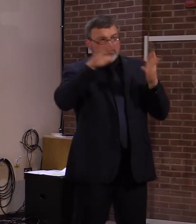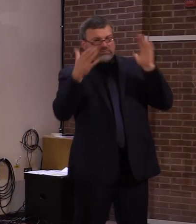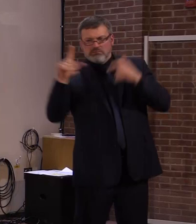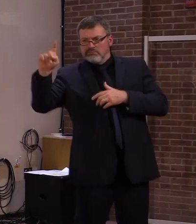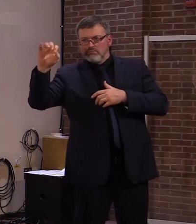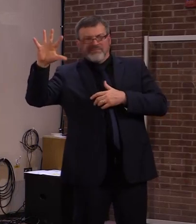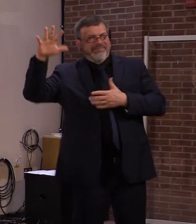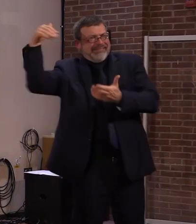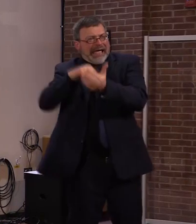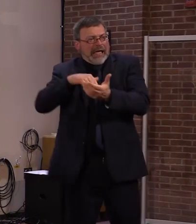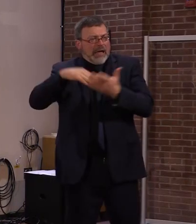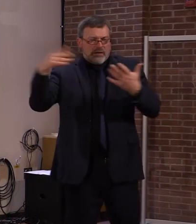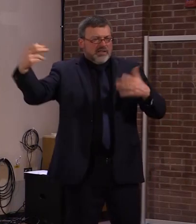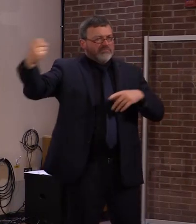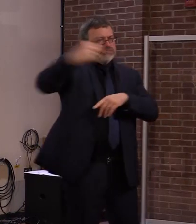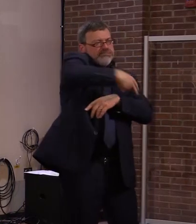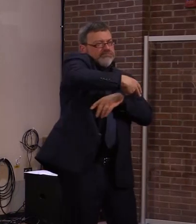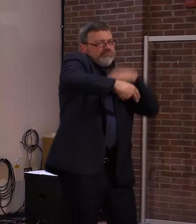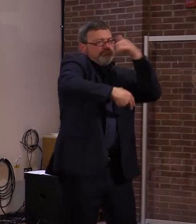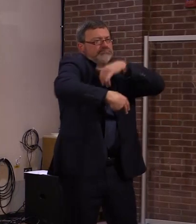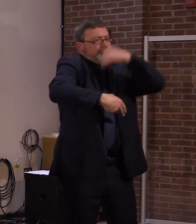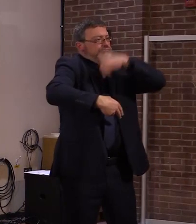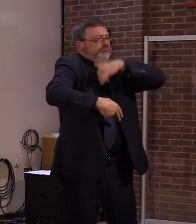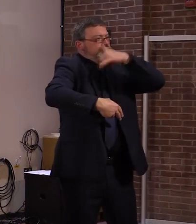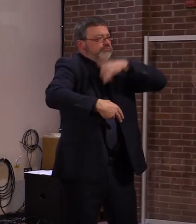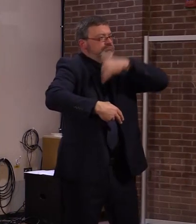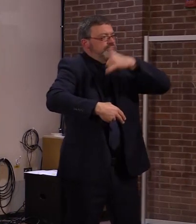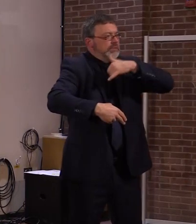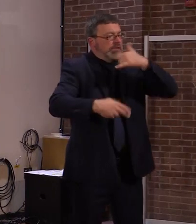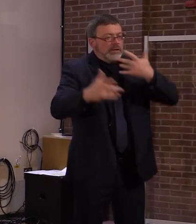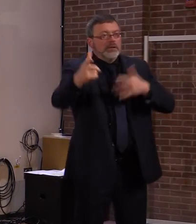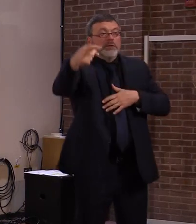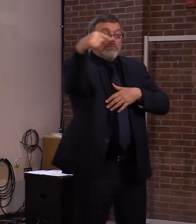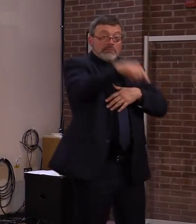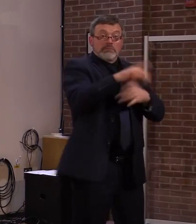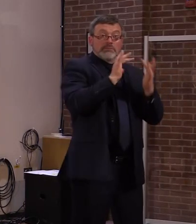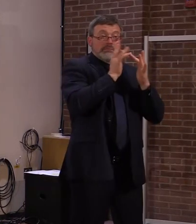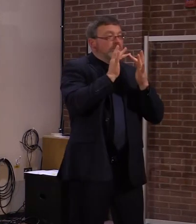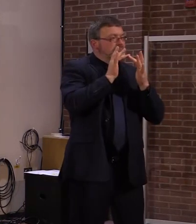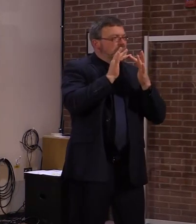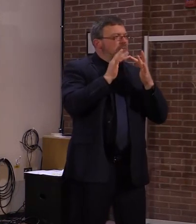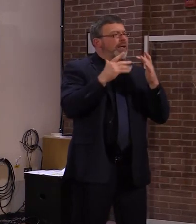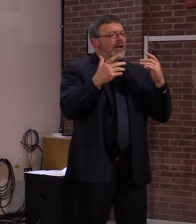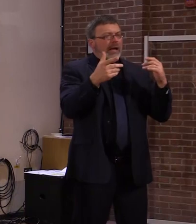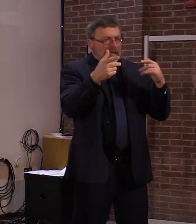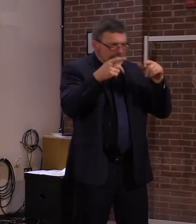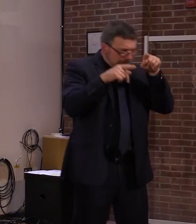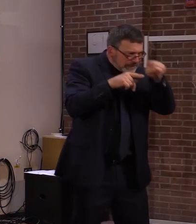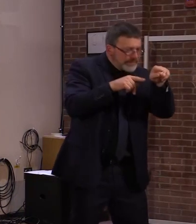their history to see if they could click on what was